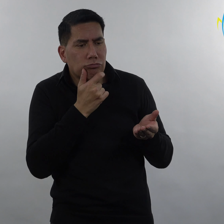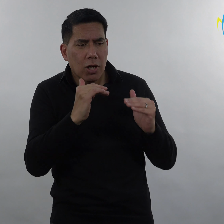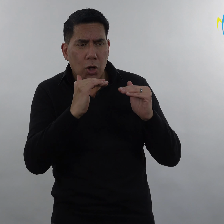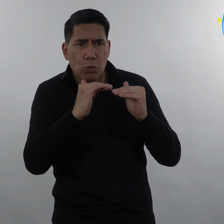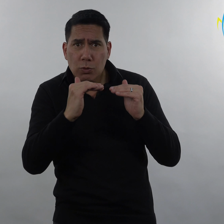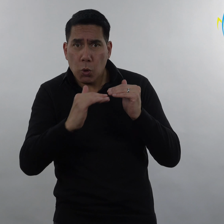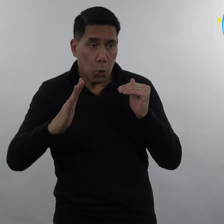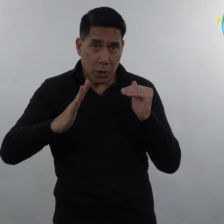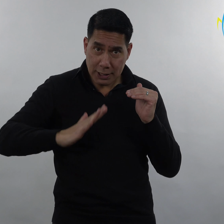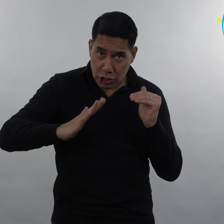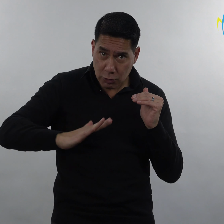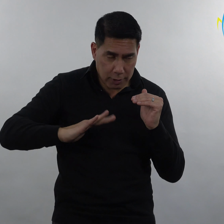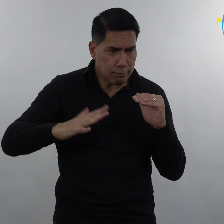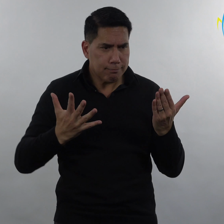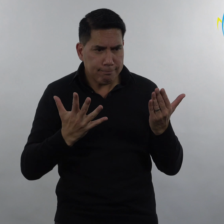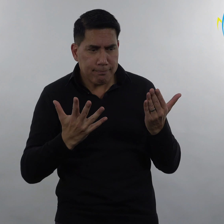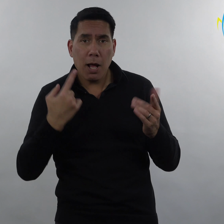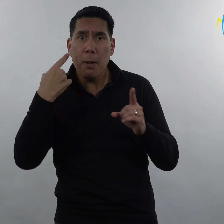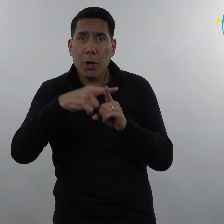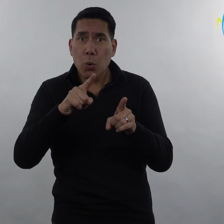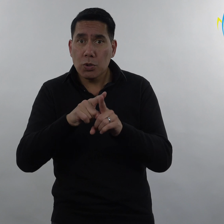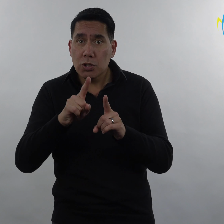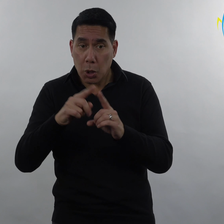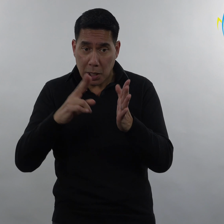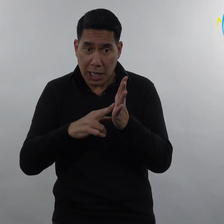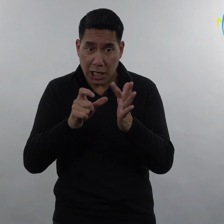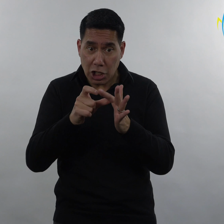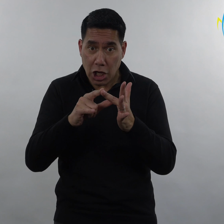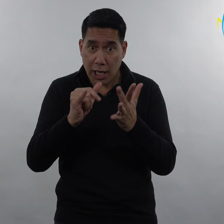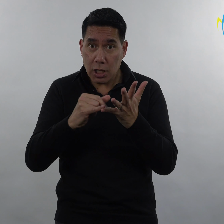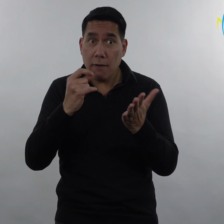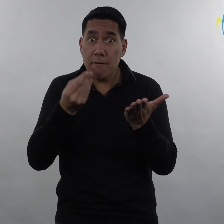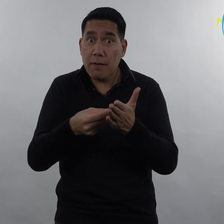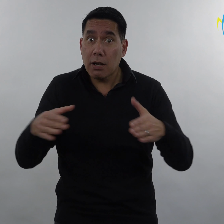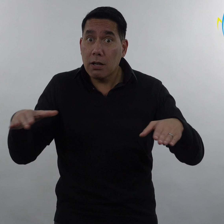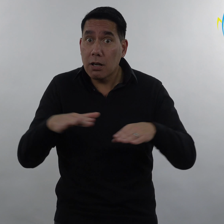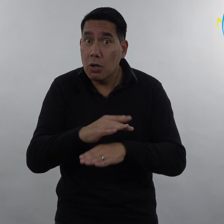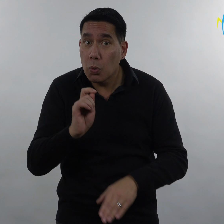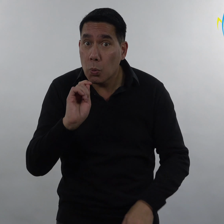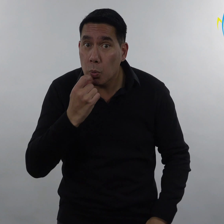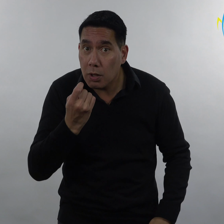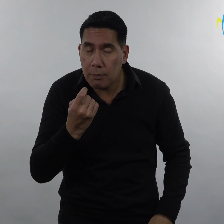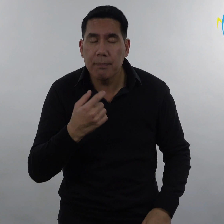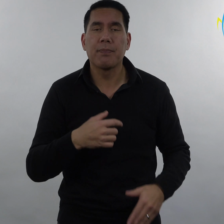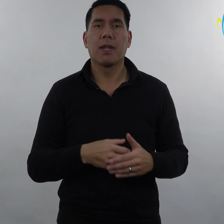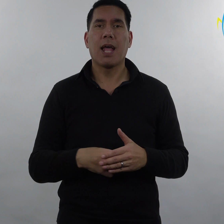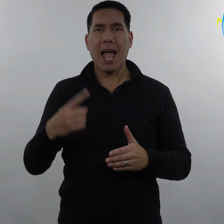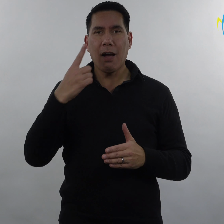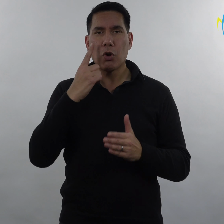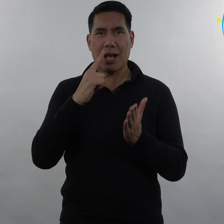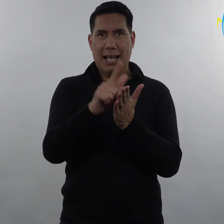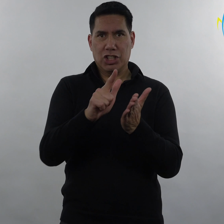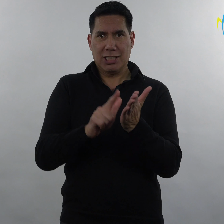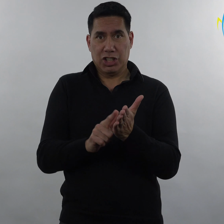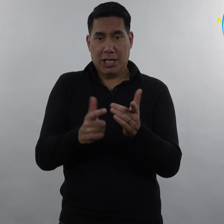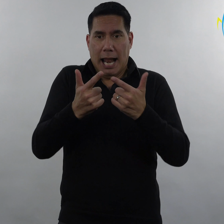necessary, and ultimately whether they will be funded by the NDIS. Watch the legislation and language video to